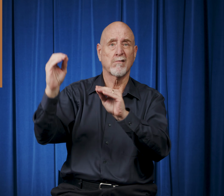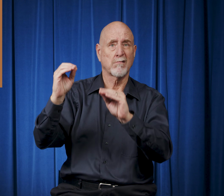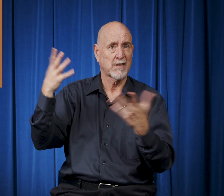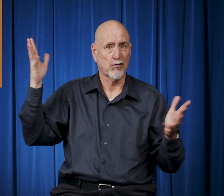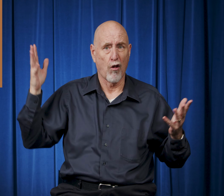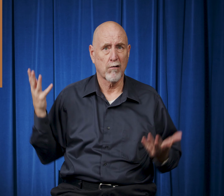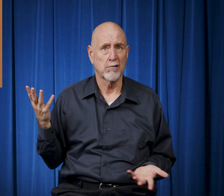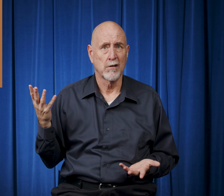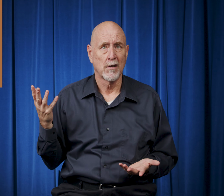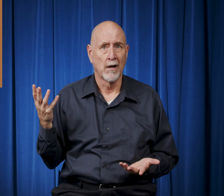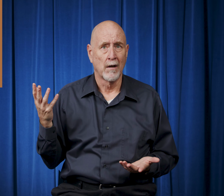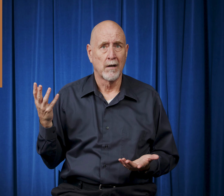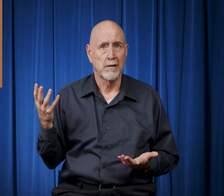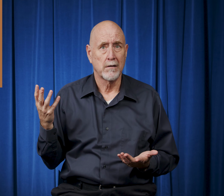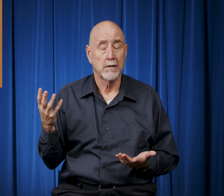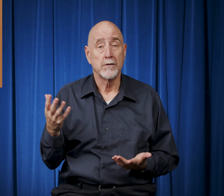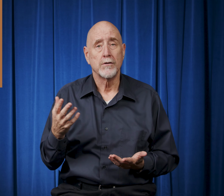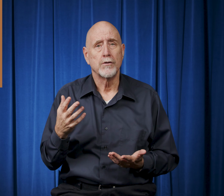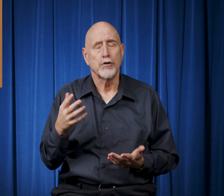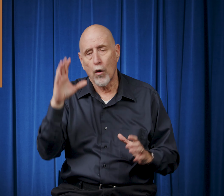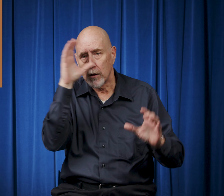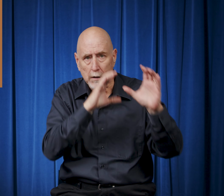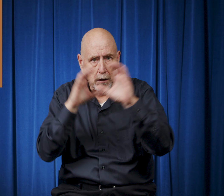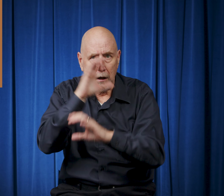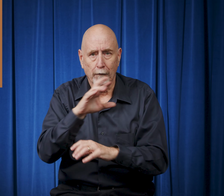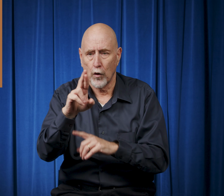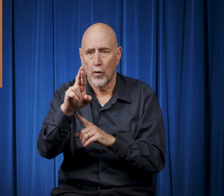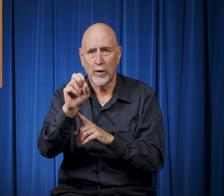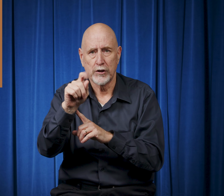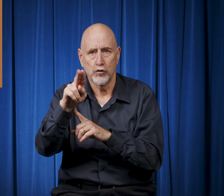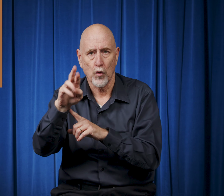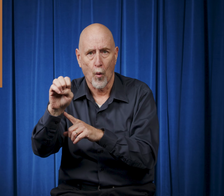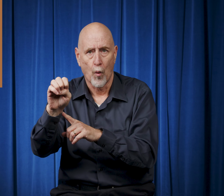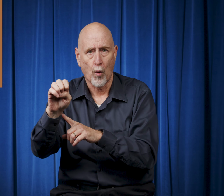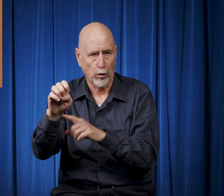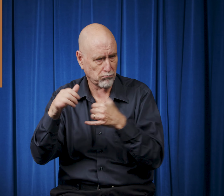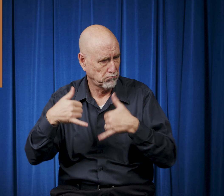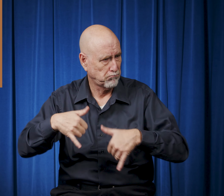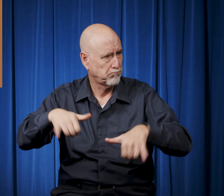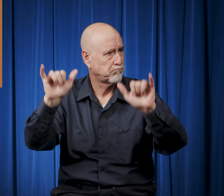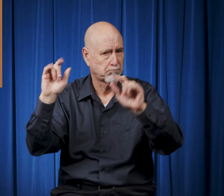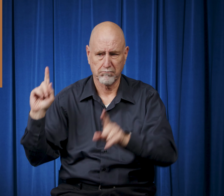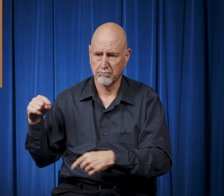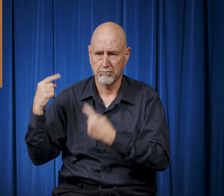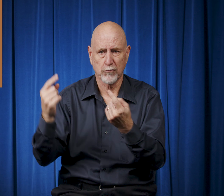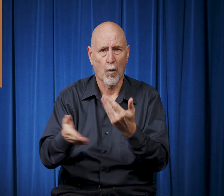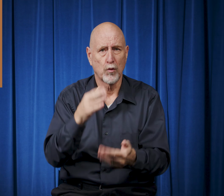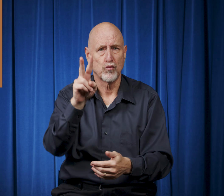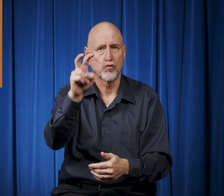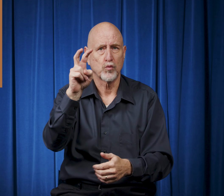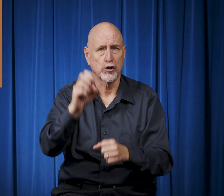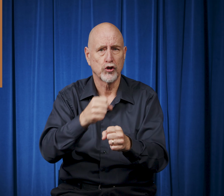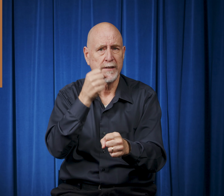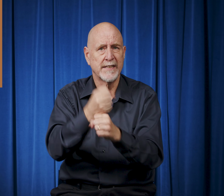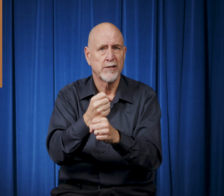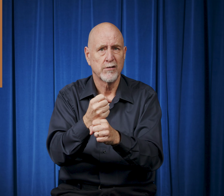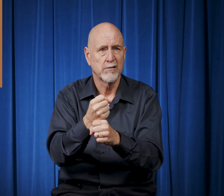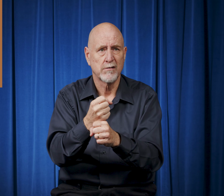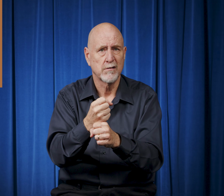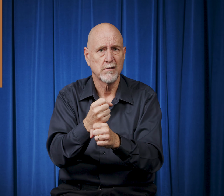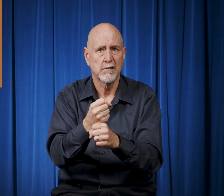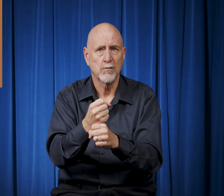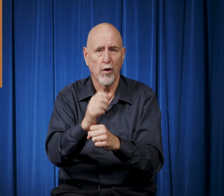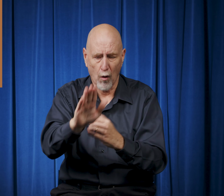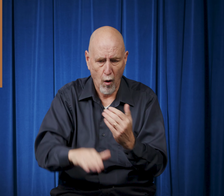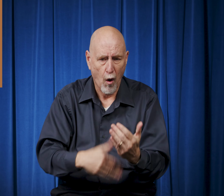Himself. Thus, the quest for restoration has continued now for almost 200 years, with every